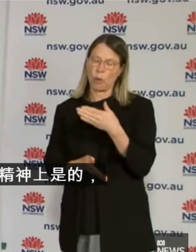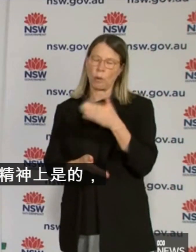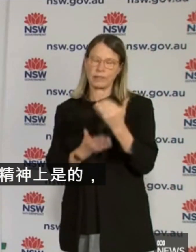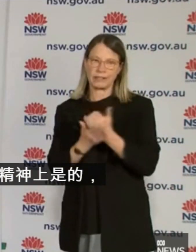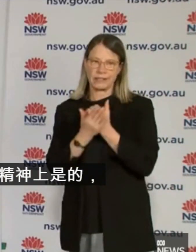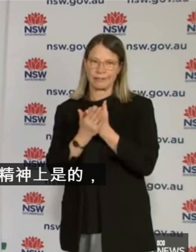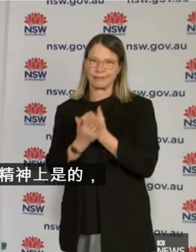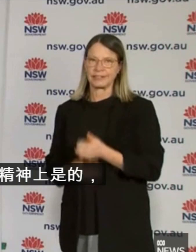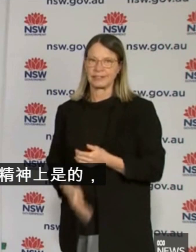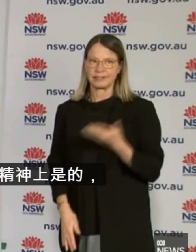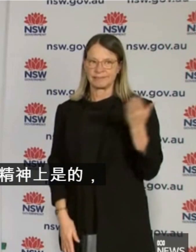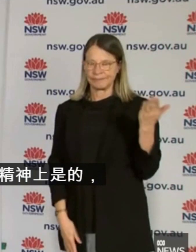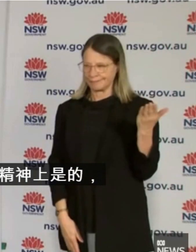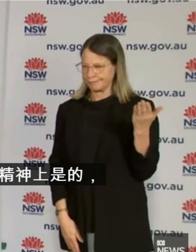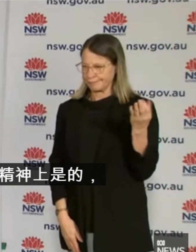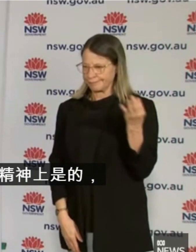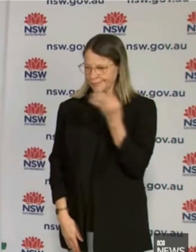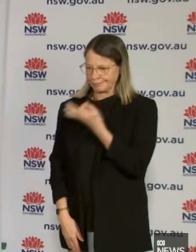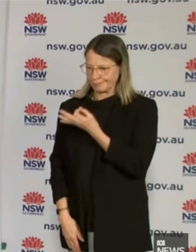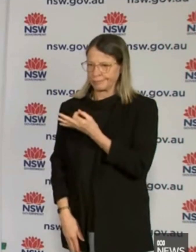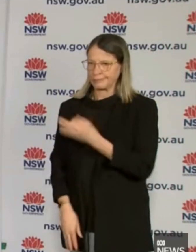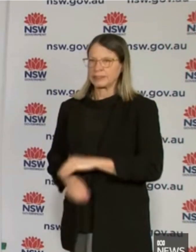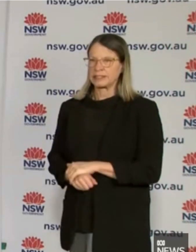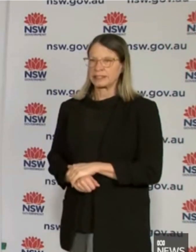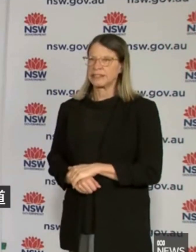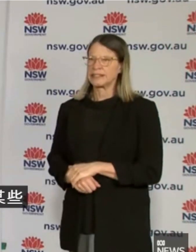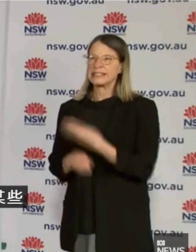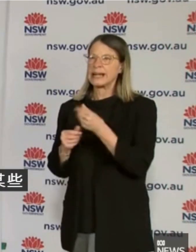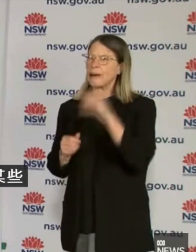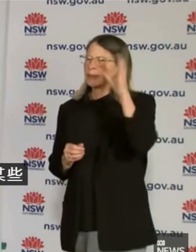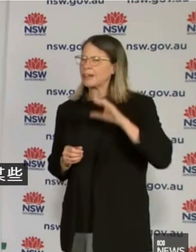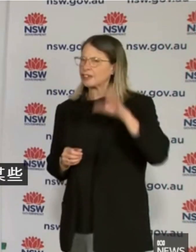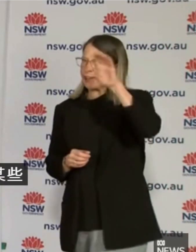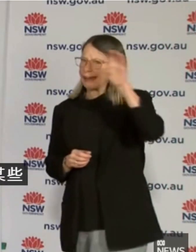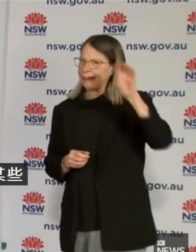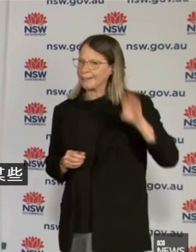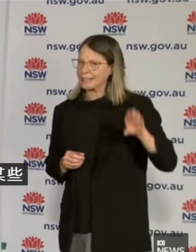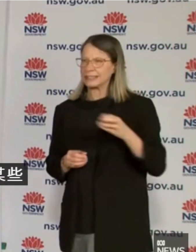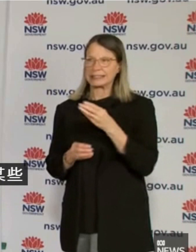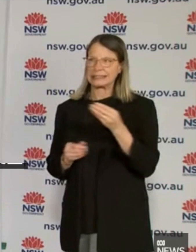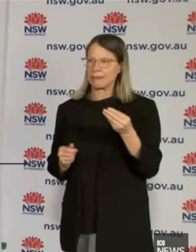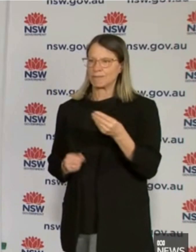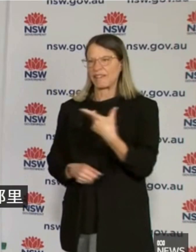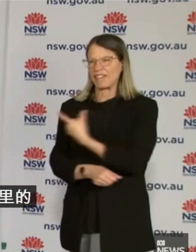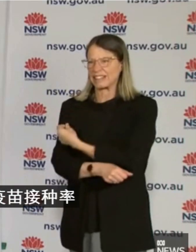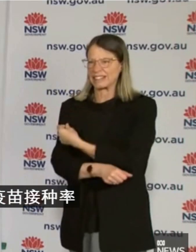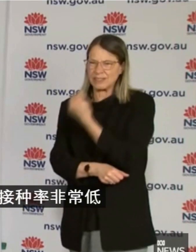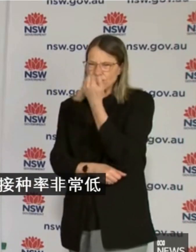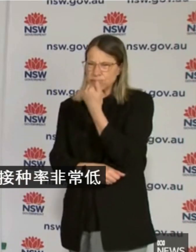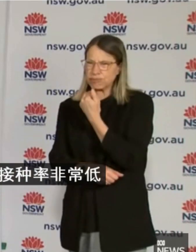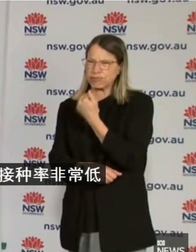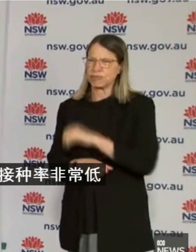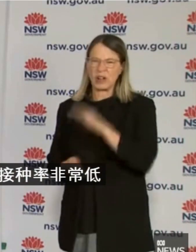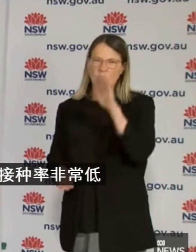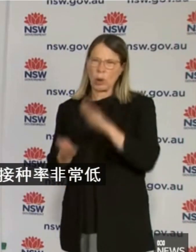yes. Sorry, can I just have one more? In relation to the regional areas, there are some, obviously, we know some areas that have very low vaccination rates out there. For one reason or